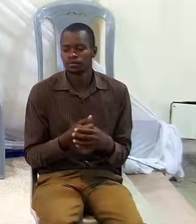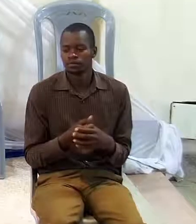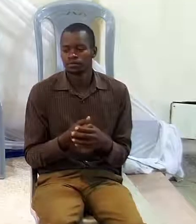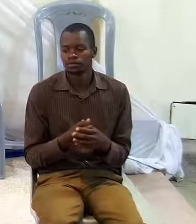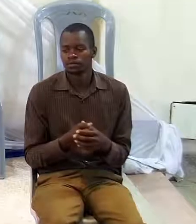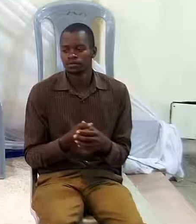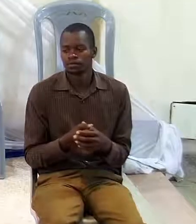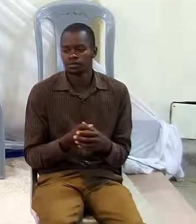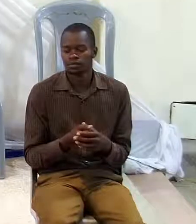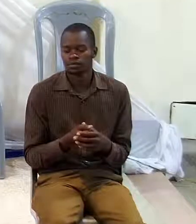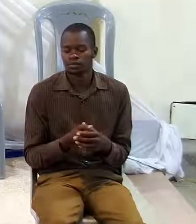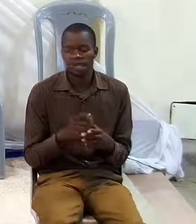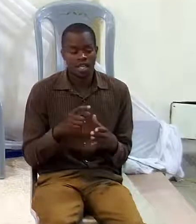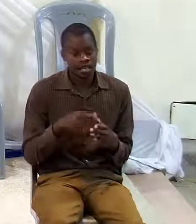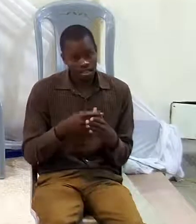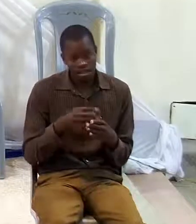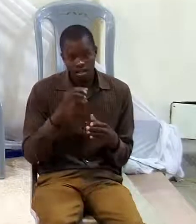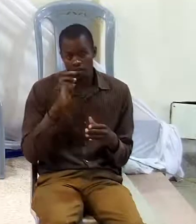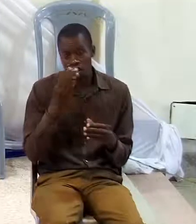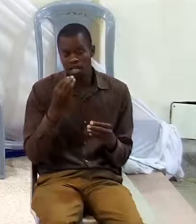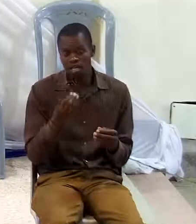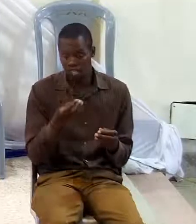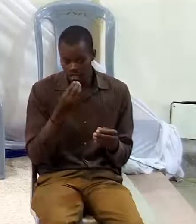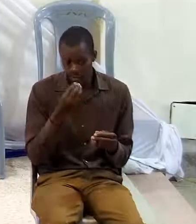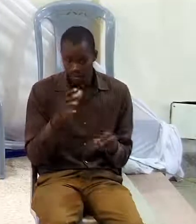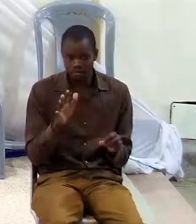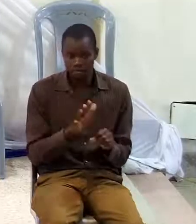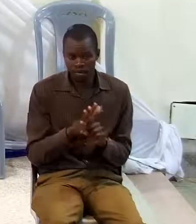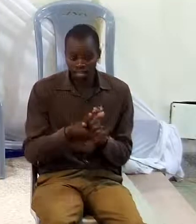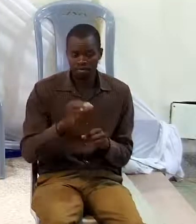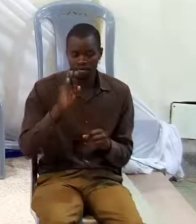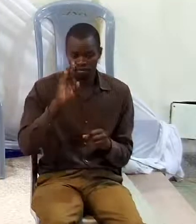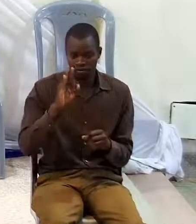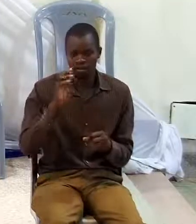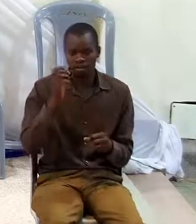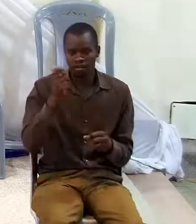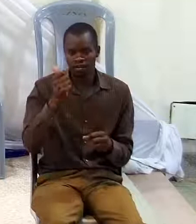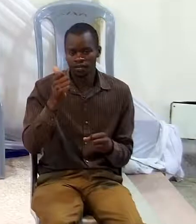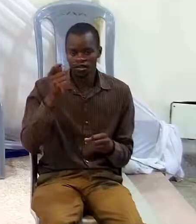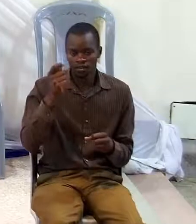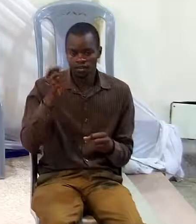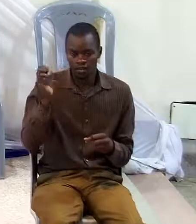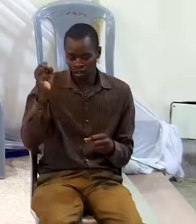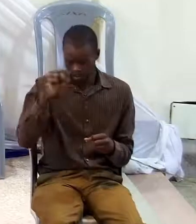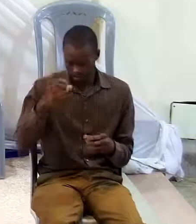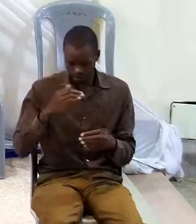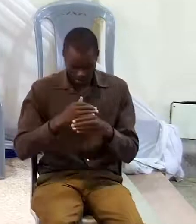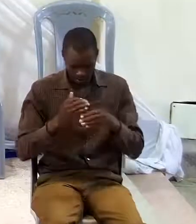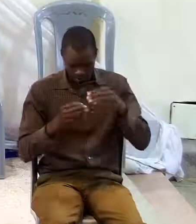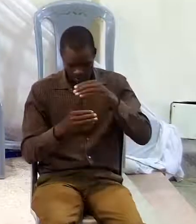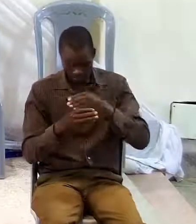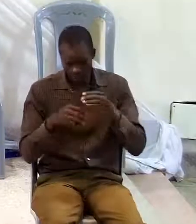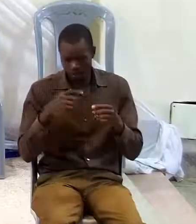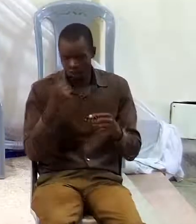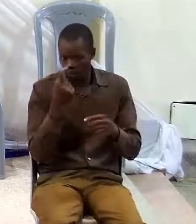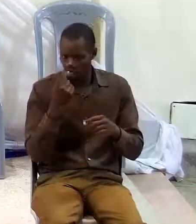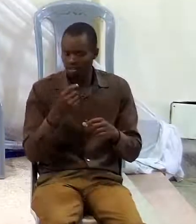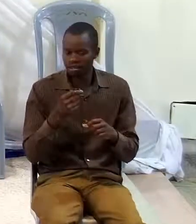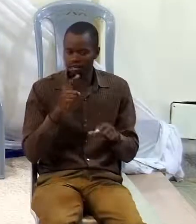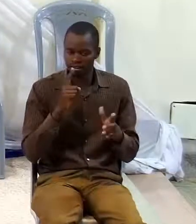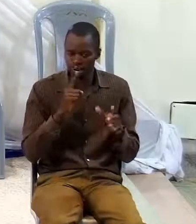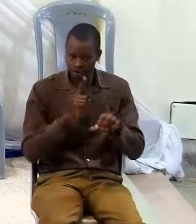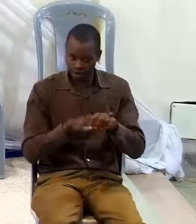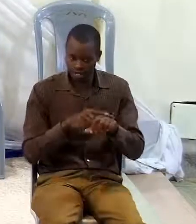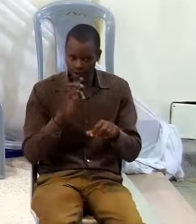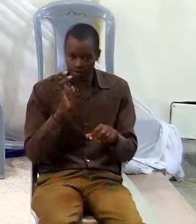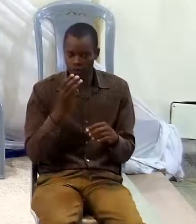this cholesterol, the more we eat this fat, it keeps building, and at one point you realize that it is completely blocked, and